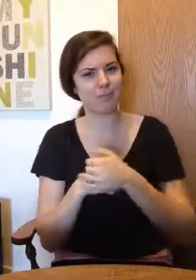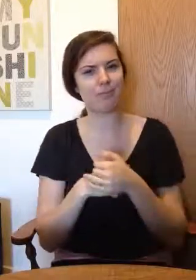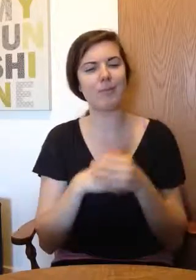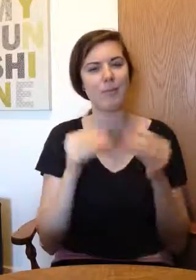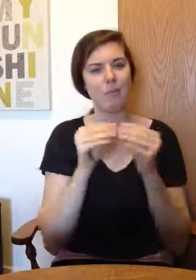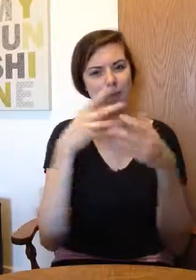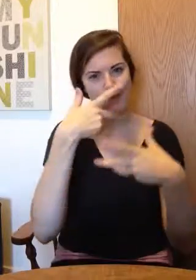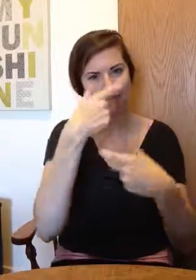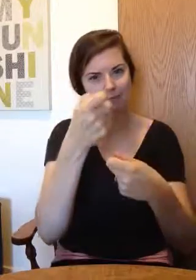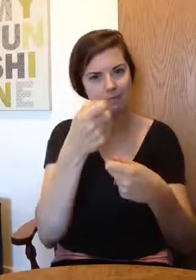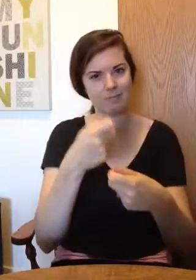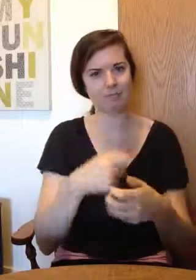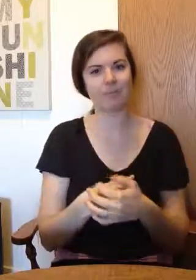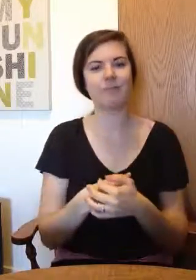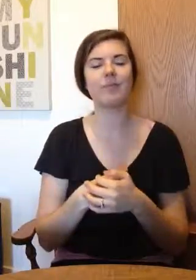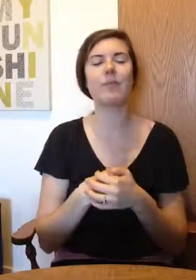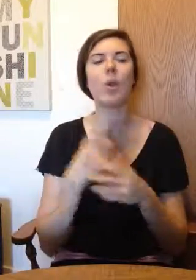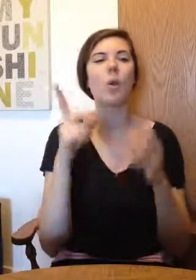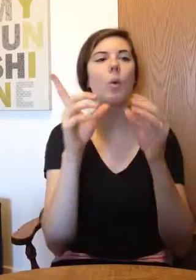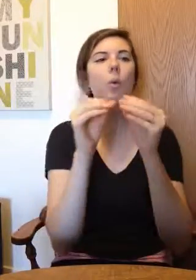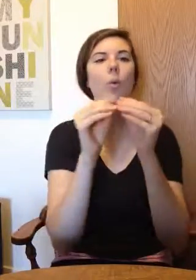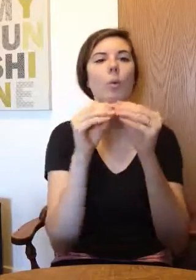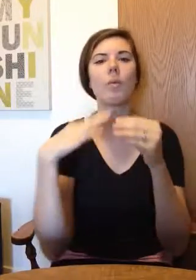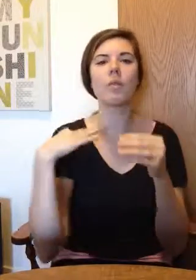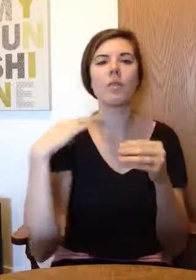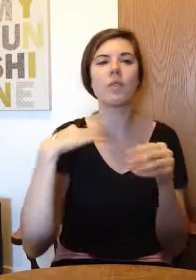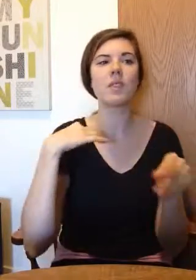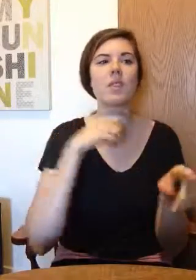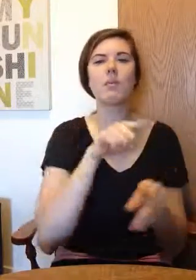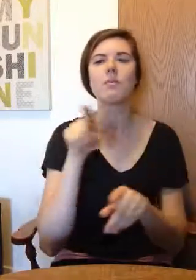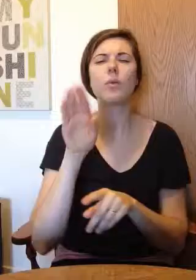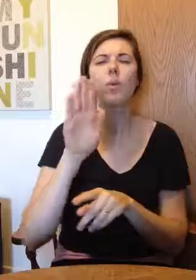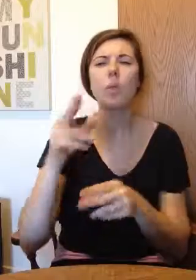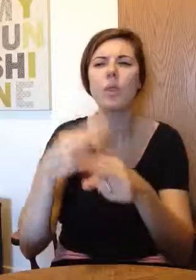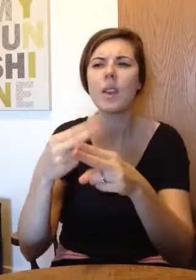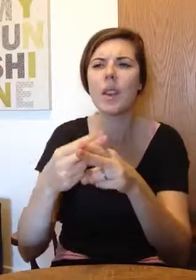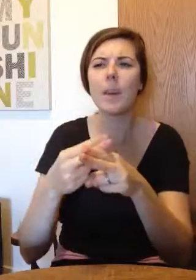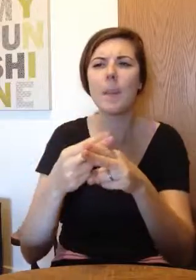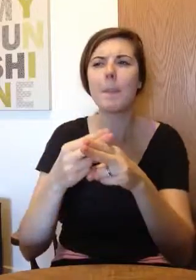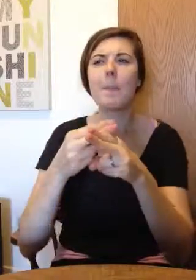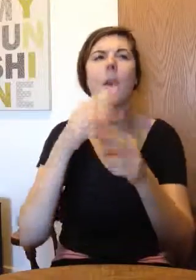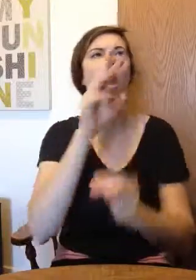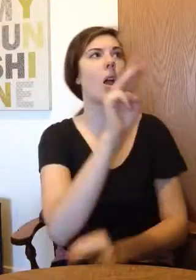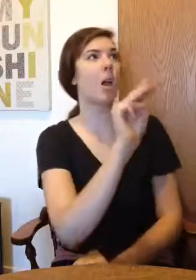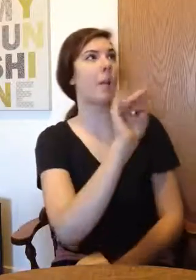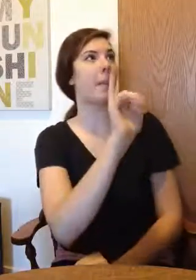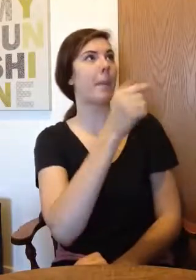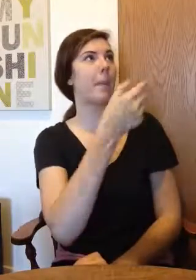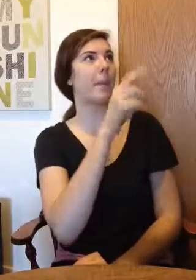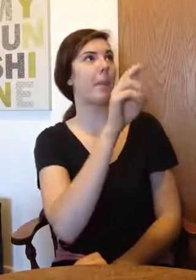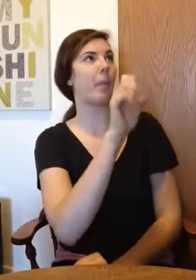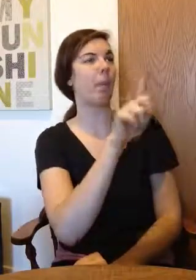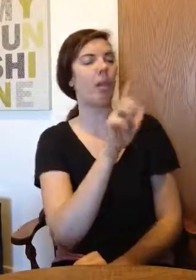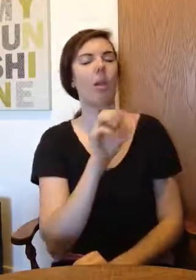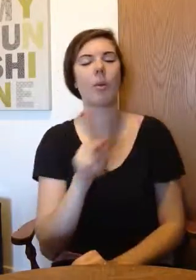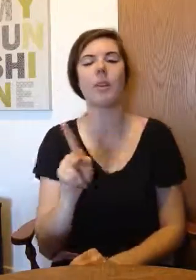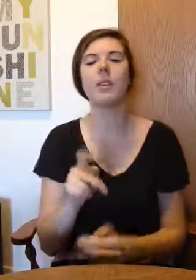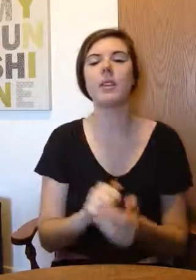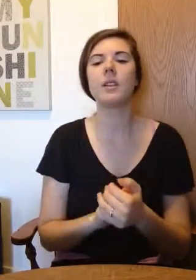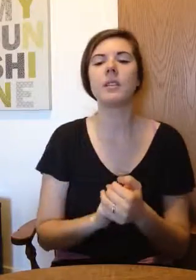Okay. What is your name, sir? Miguel. All right. You're going to stand right here. So when you're moving your arm like this, your brain is